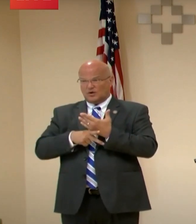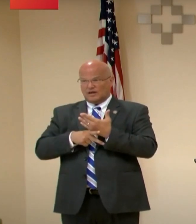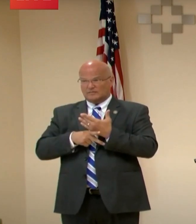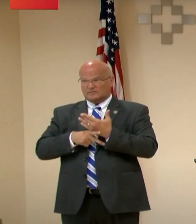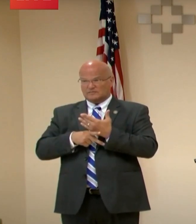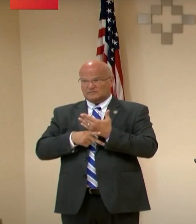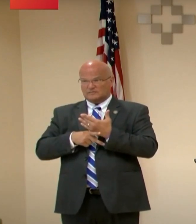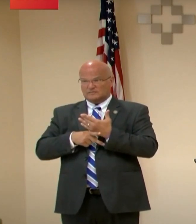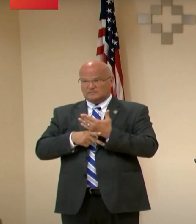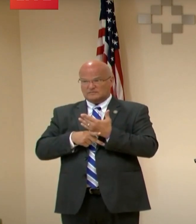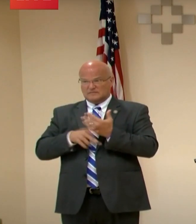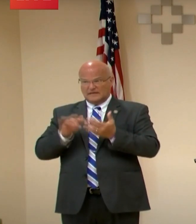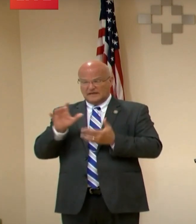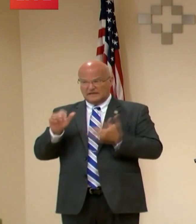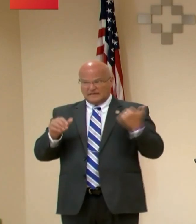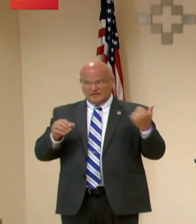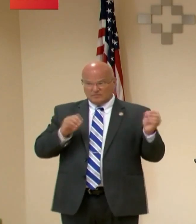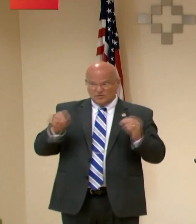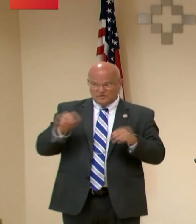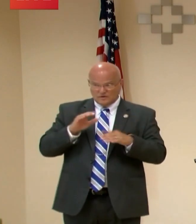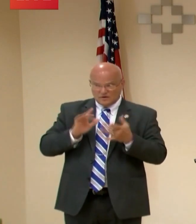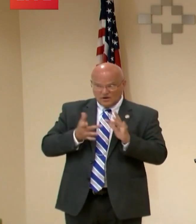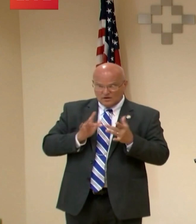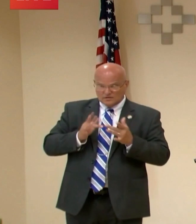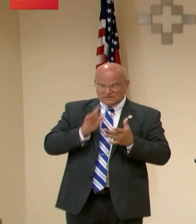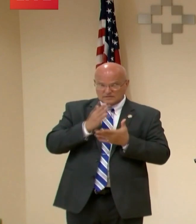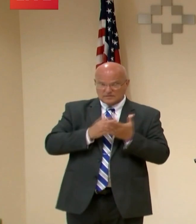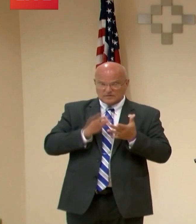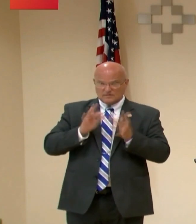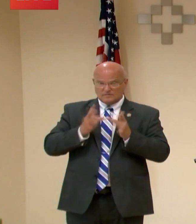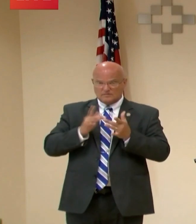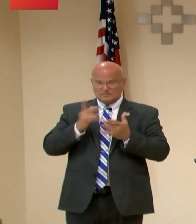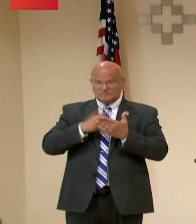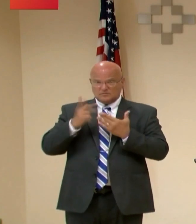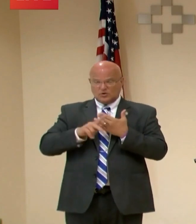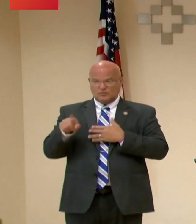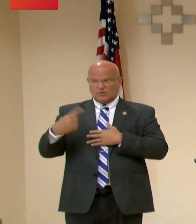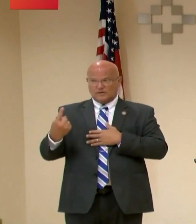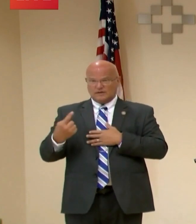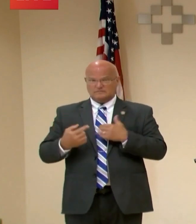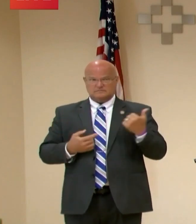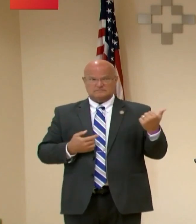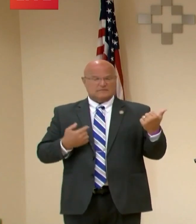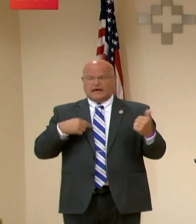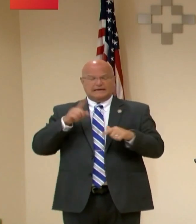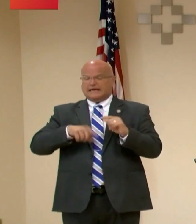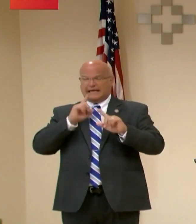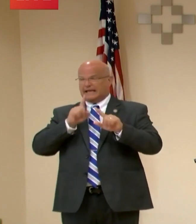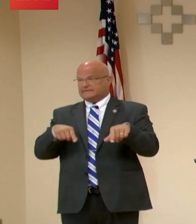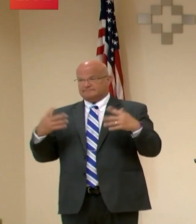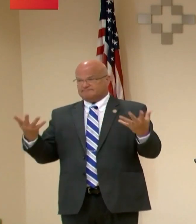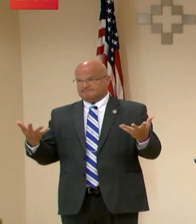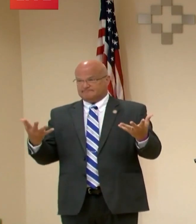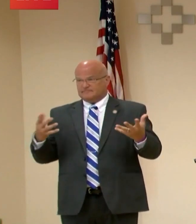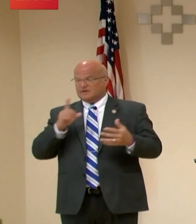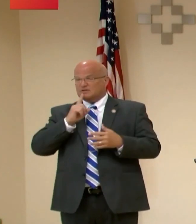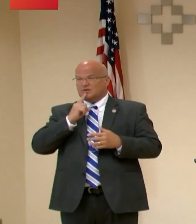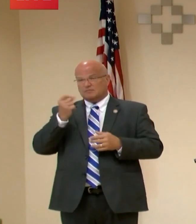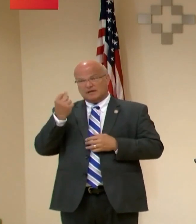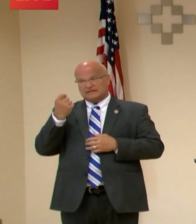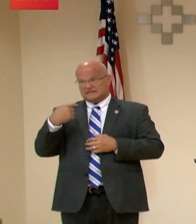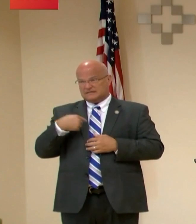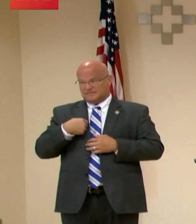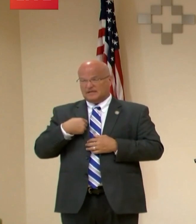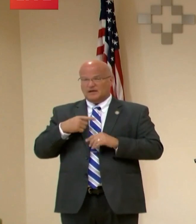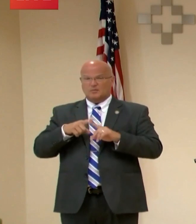case? That they've moved it to some of their programs to online only. I couldn't make a comment on that. It certainly makes